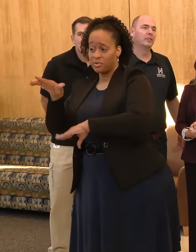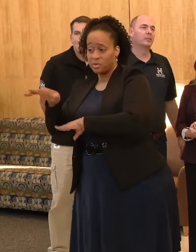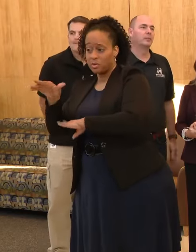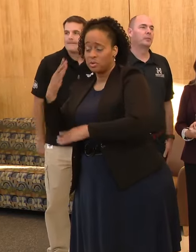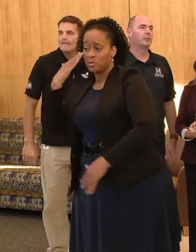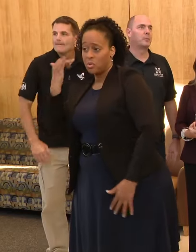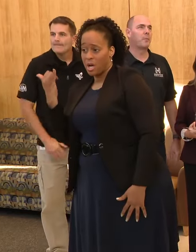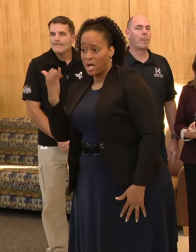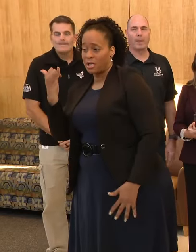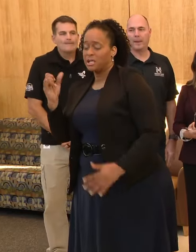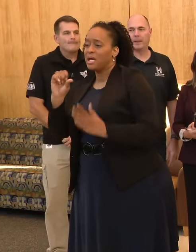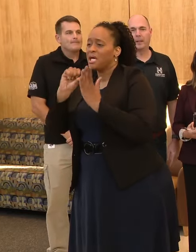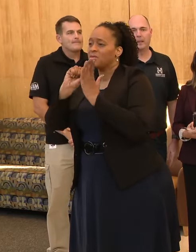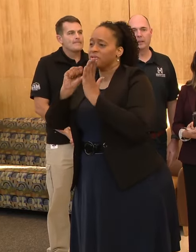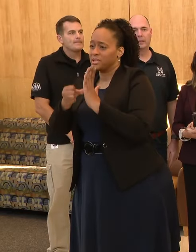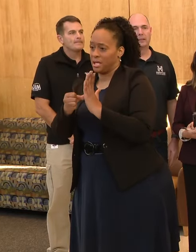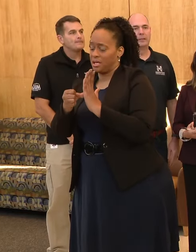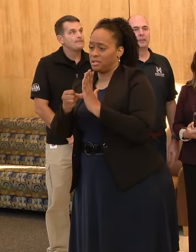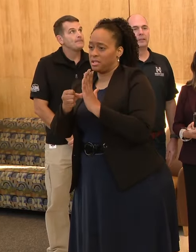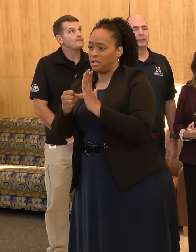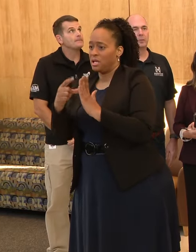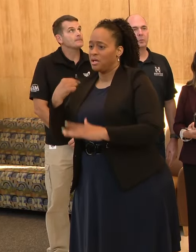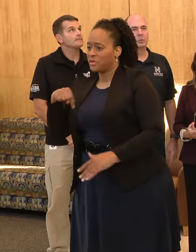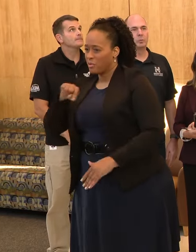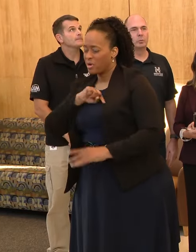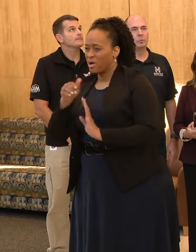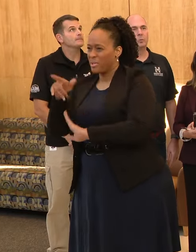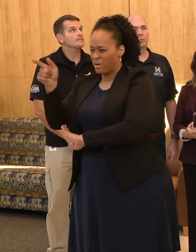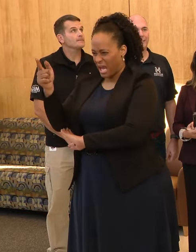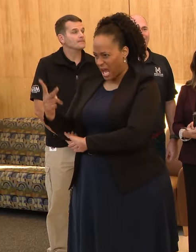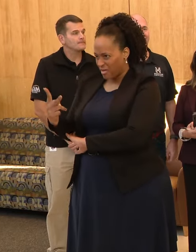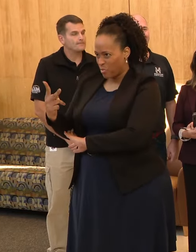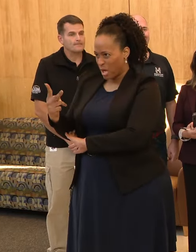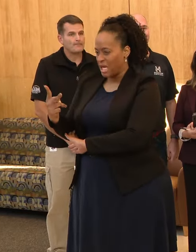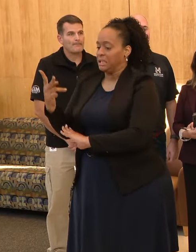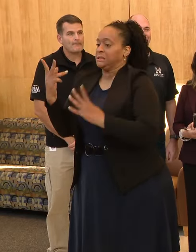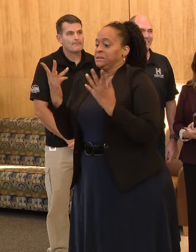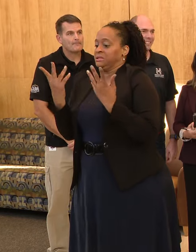to emphasize that we're about halfway there.